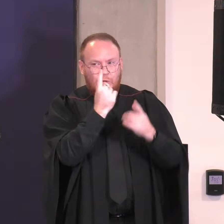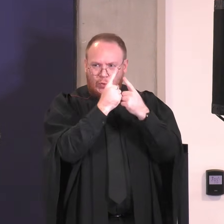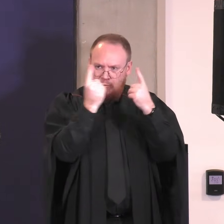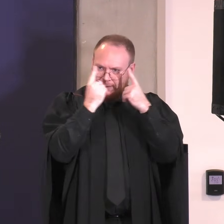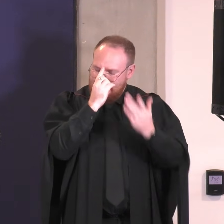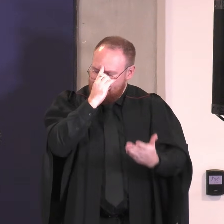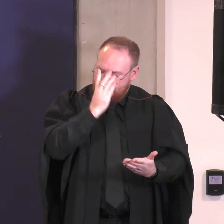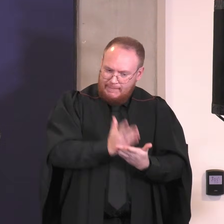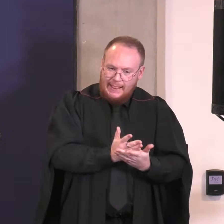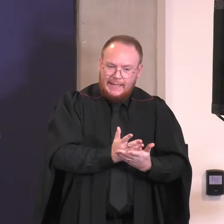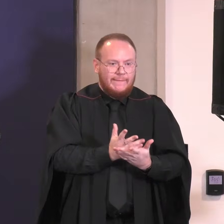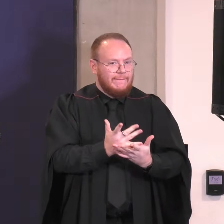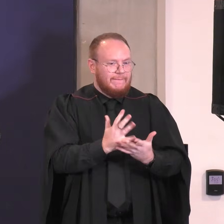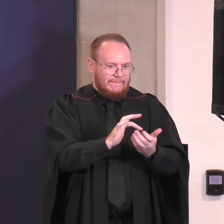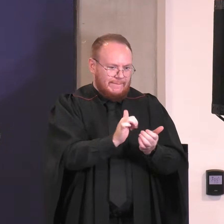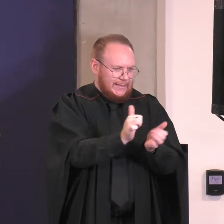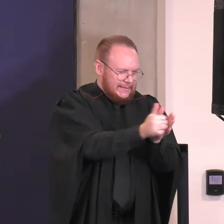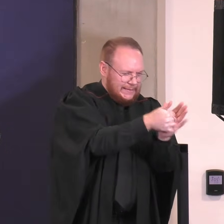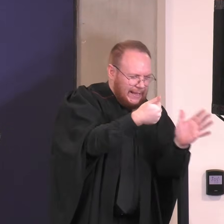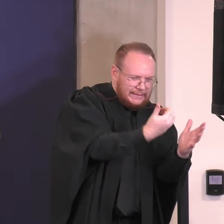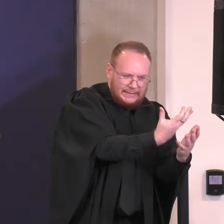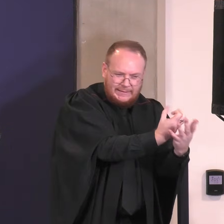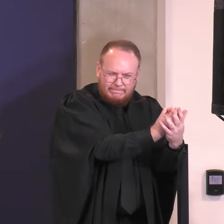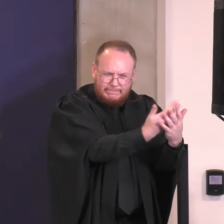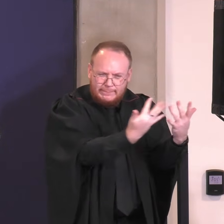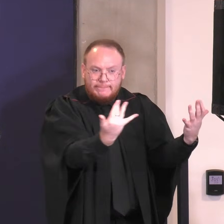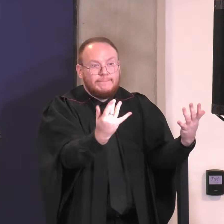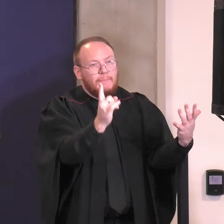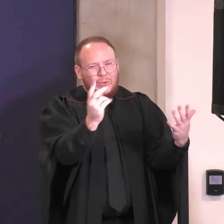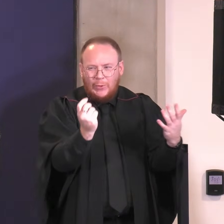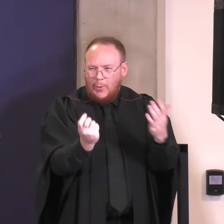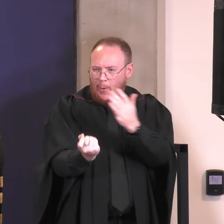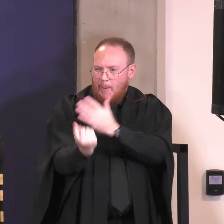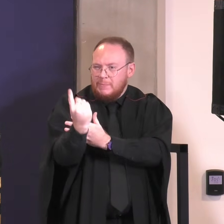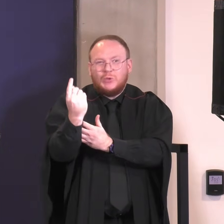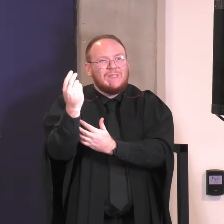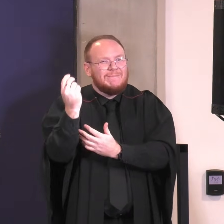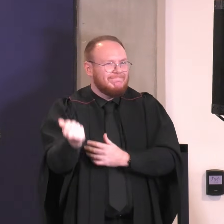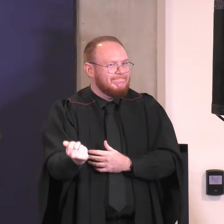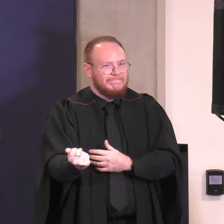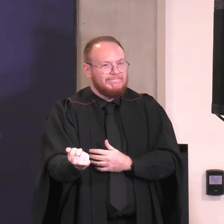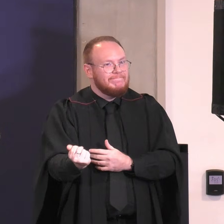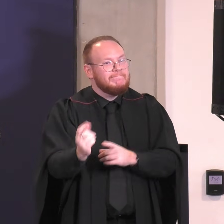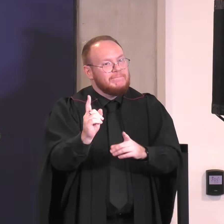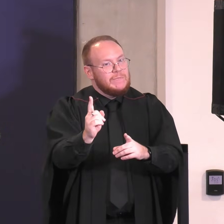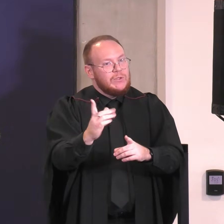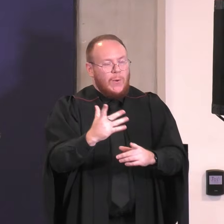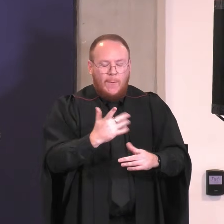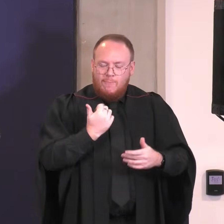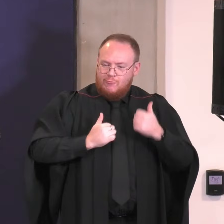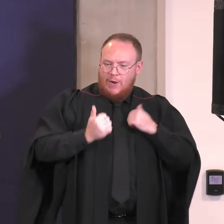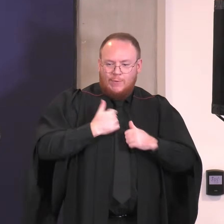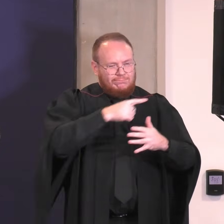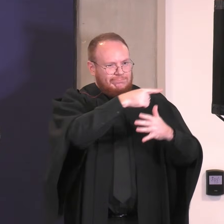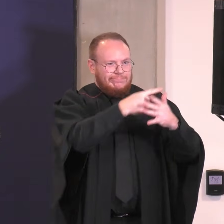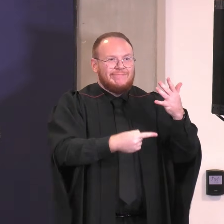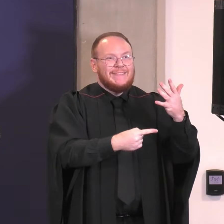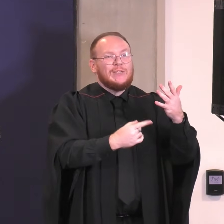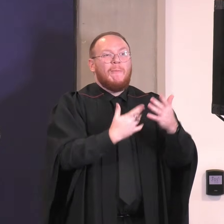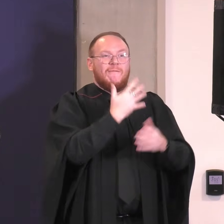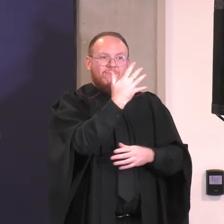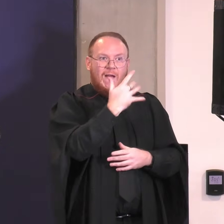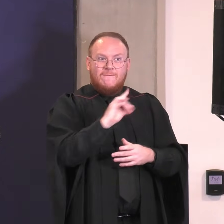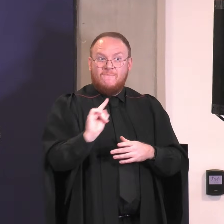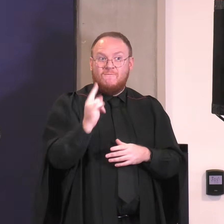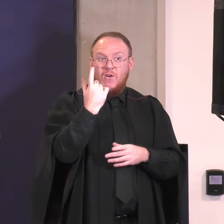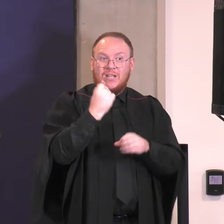belief that talent is everywhere, but opportunity is not. This is why we're proud to be ranked top 5 for first-generation